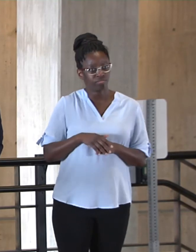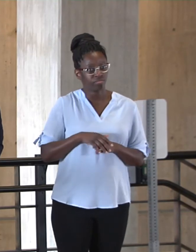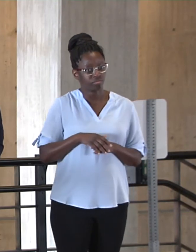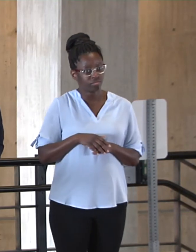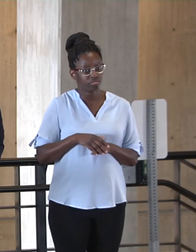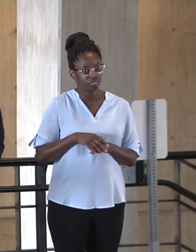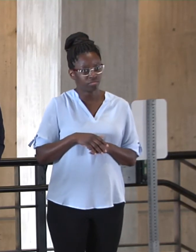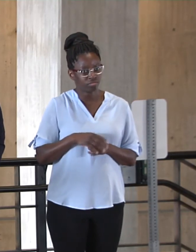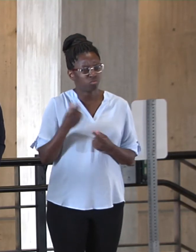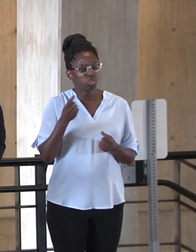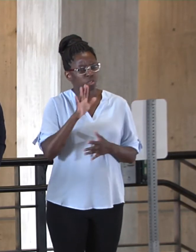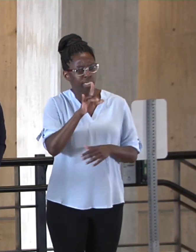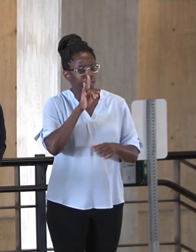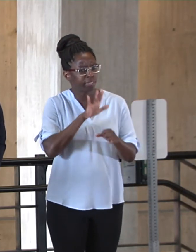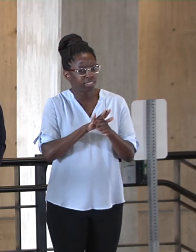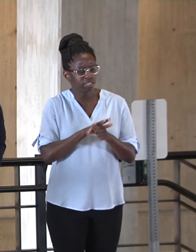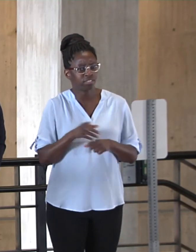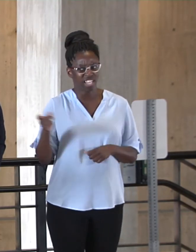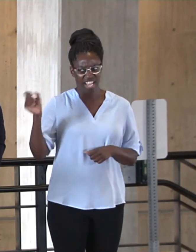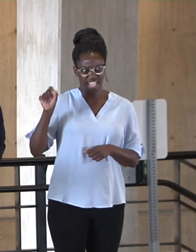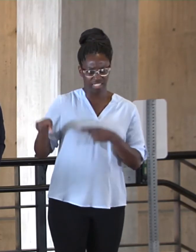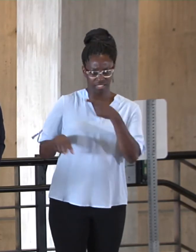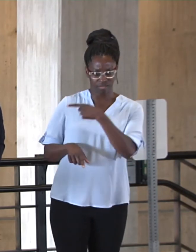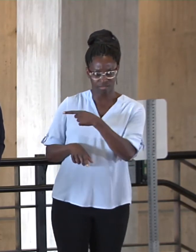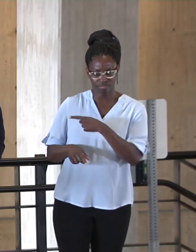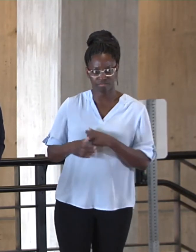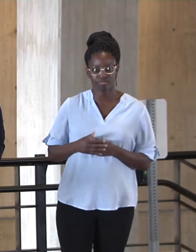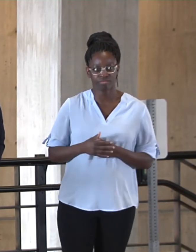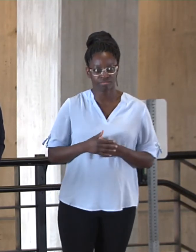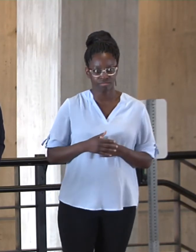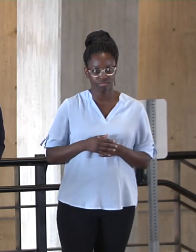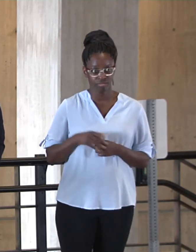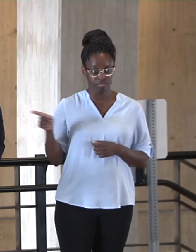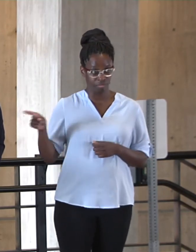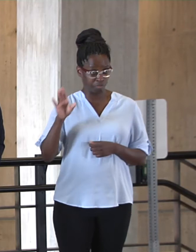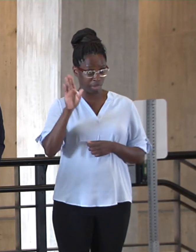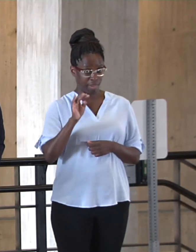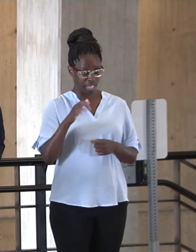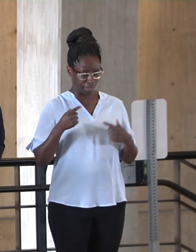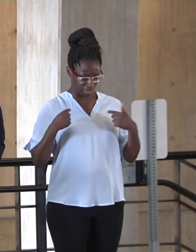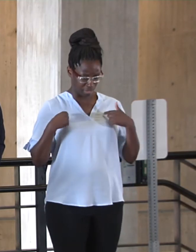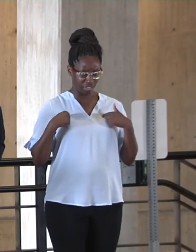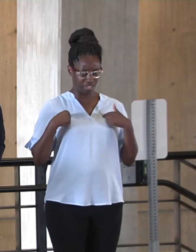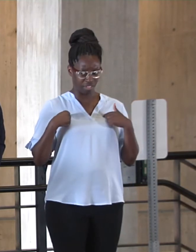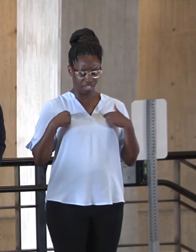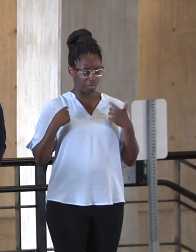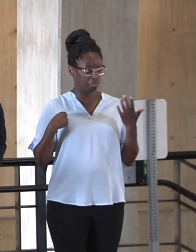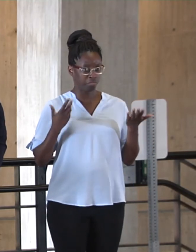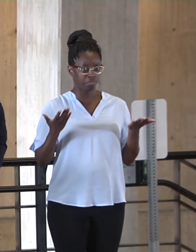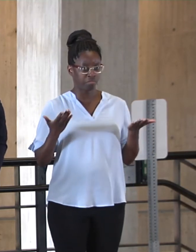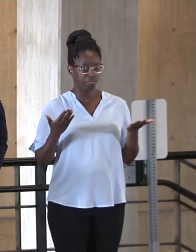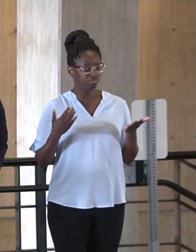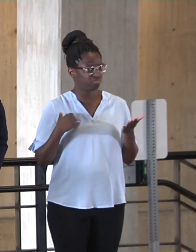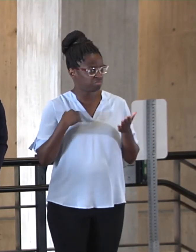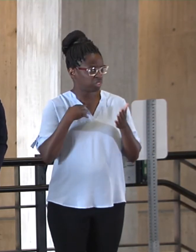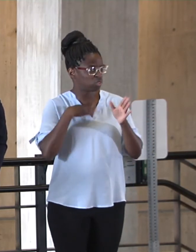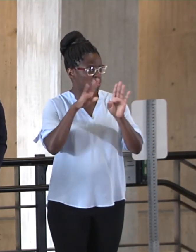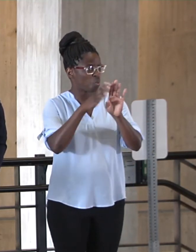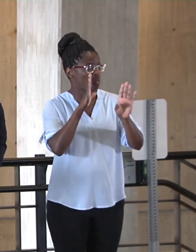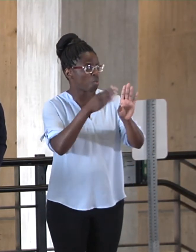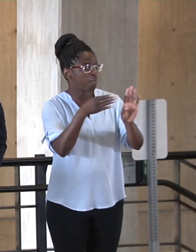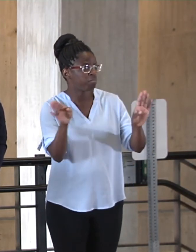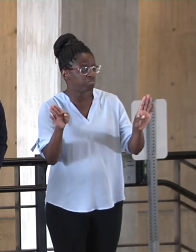to her was, my door is open, literally open, and any time that she has a question or